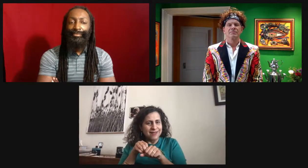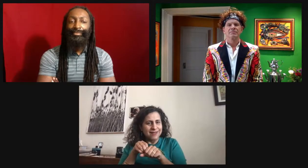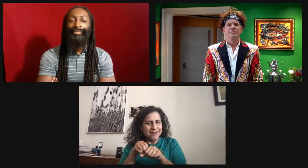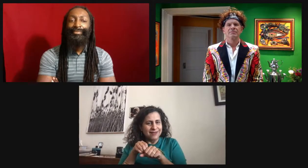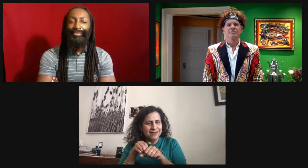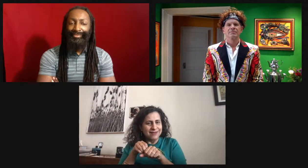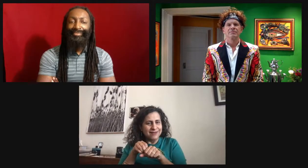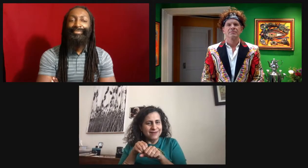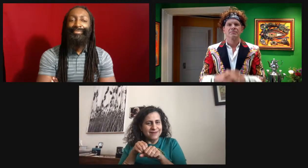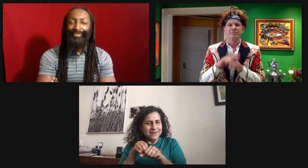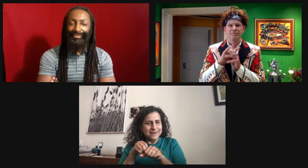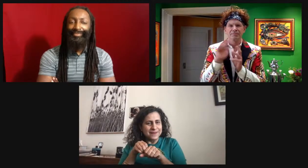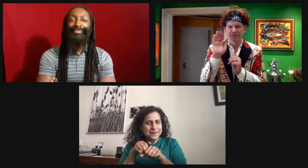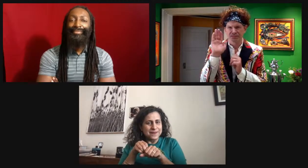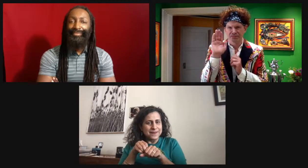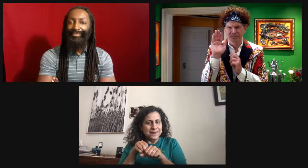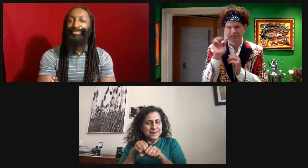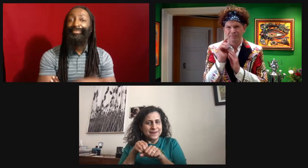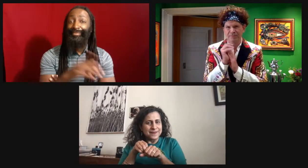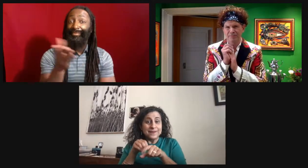Jump into the art and